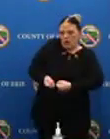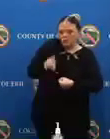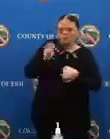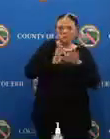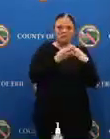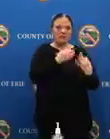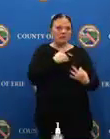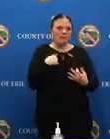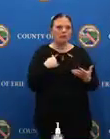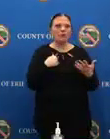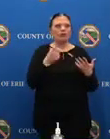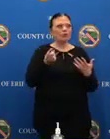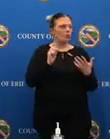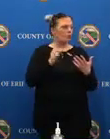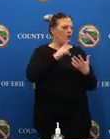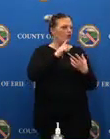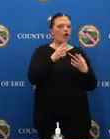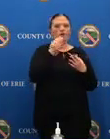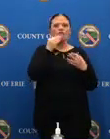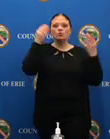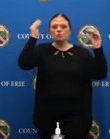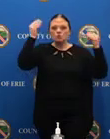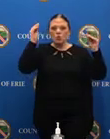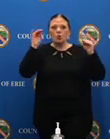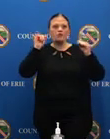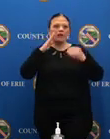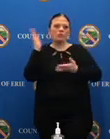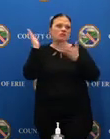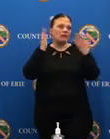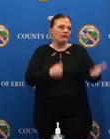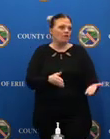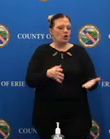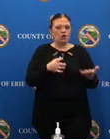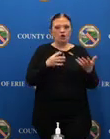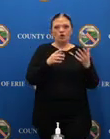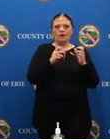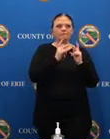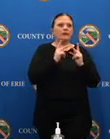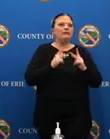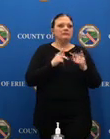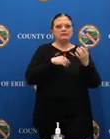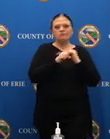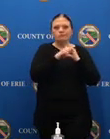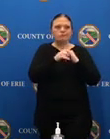members? Where are the supermarkets that will deliver or food vendors that will deliver